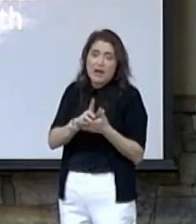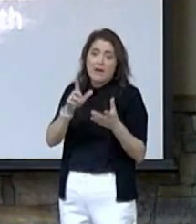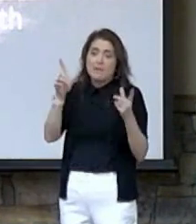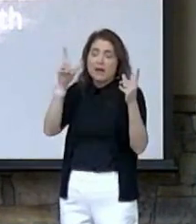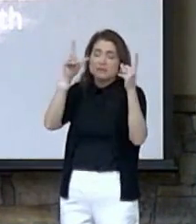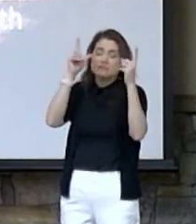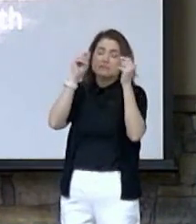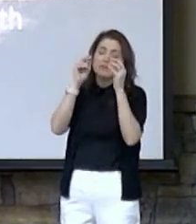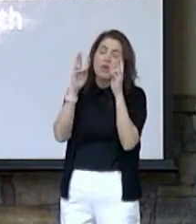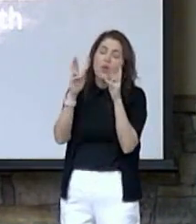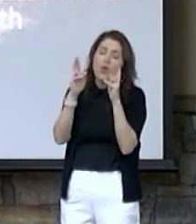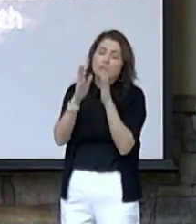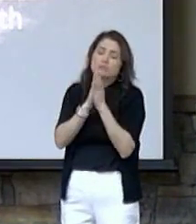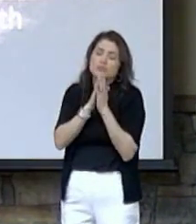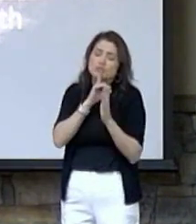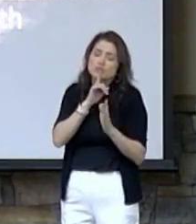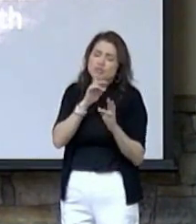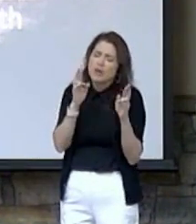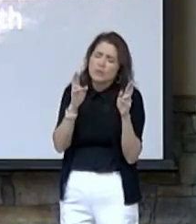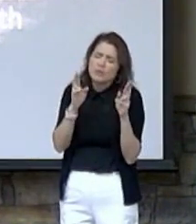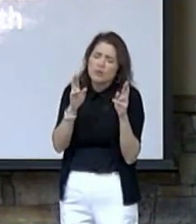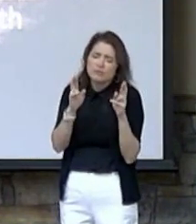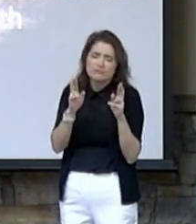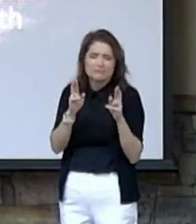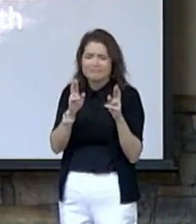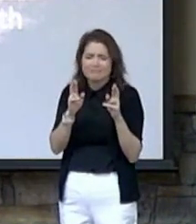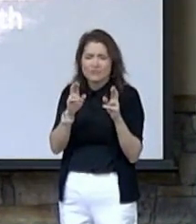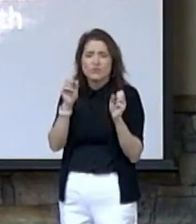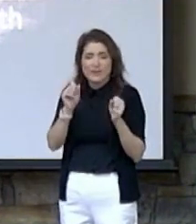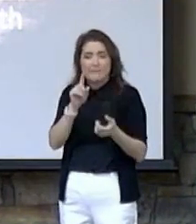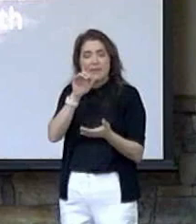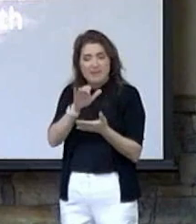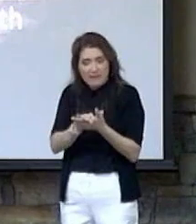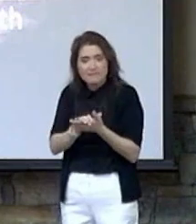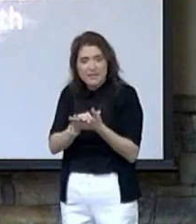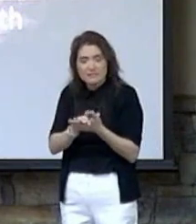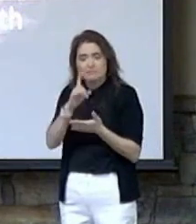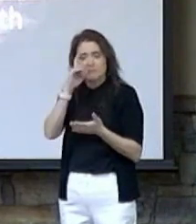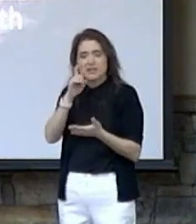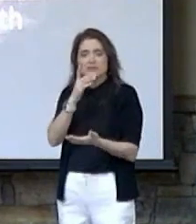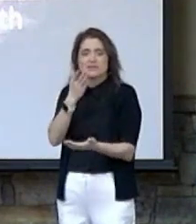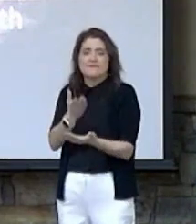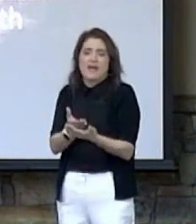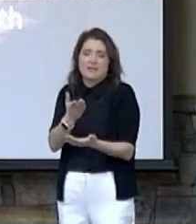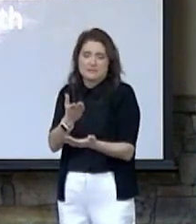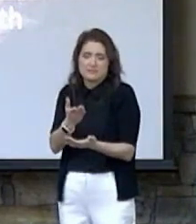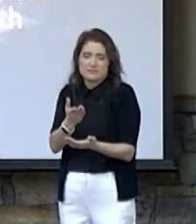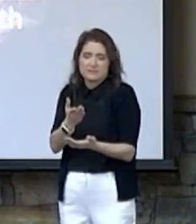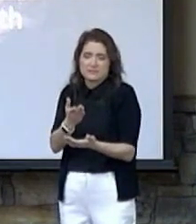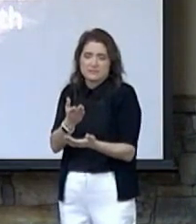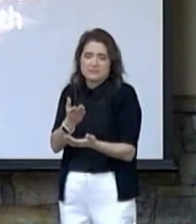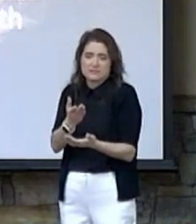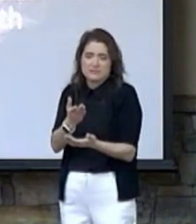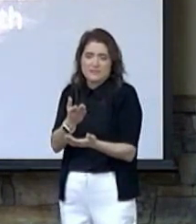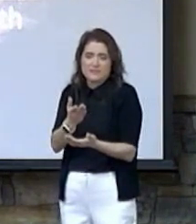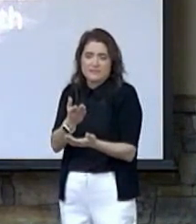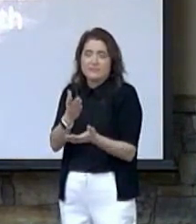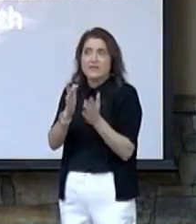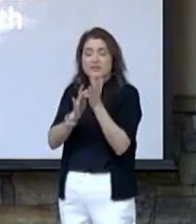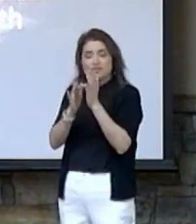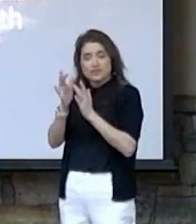eyes and hoping it's true. We can believe in it because it is a fact that